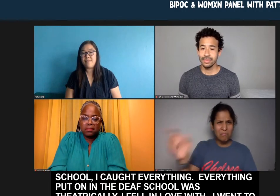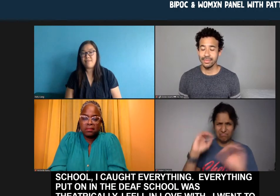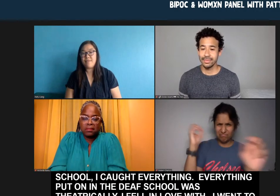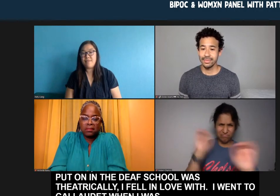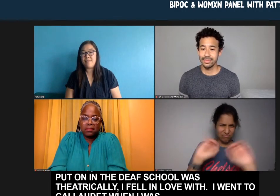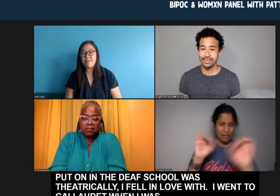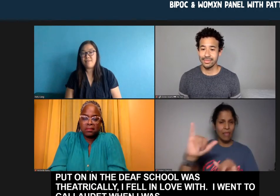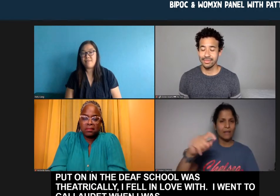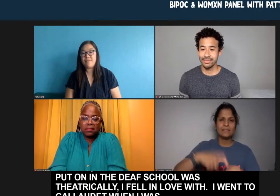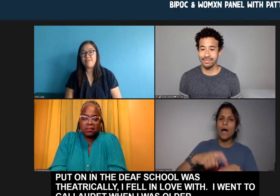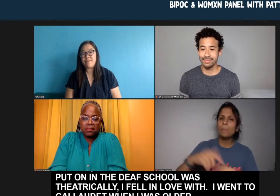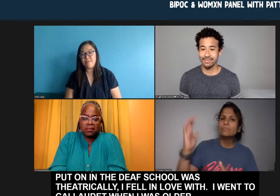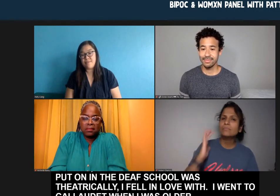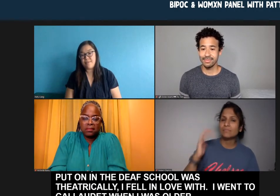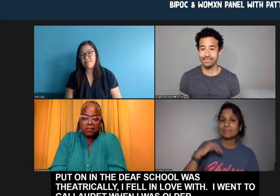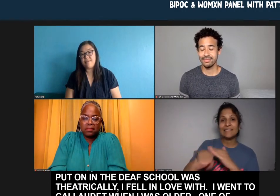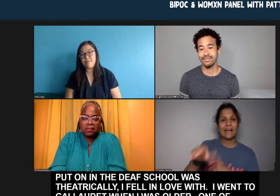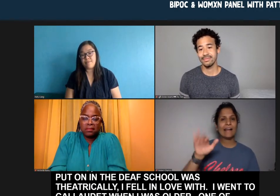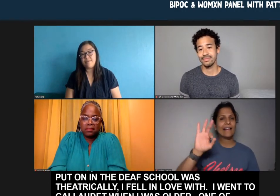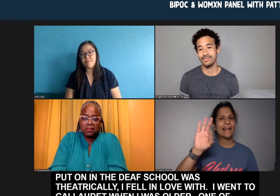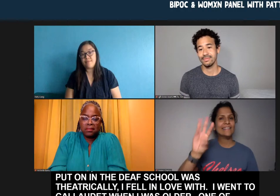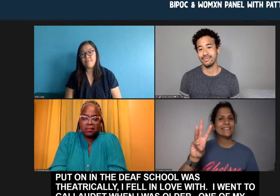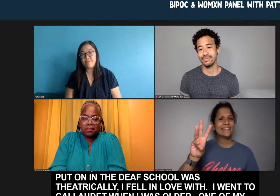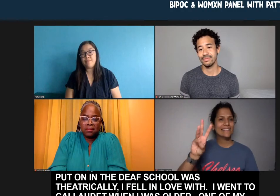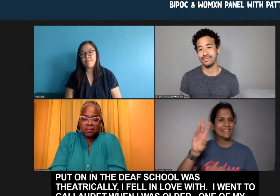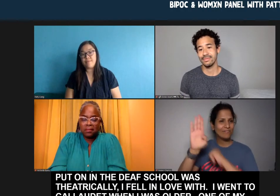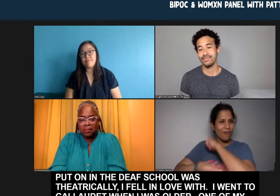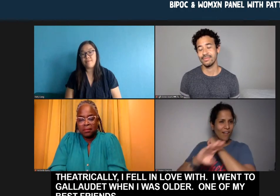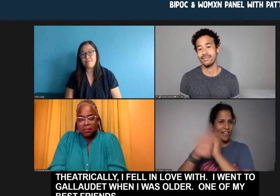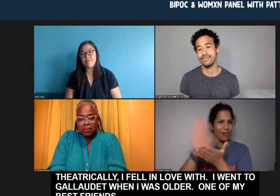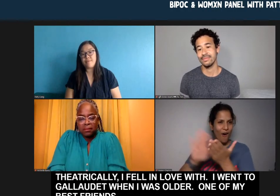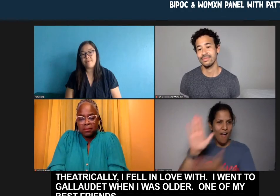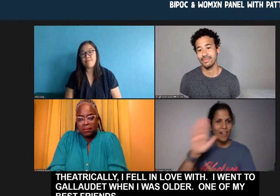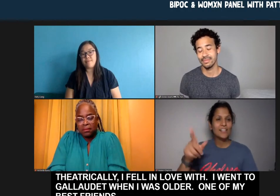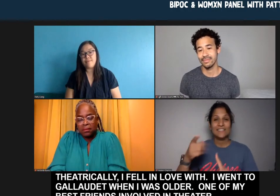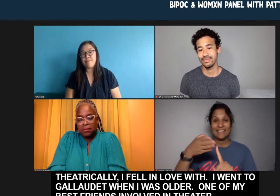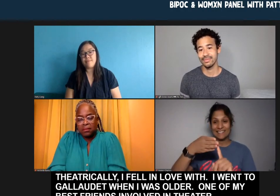me that there was a specific job.